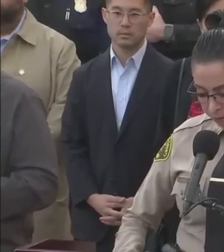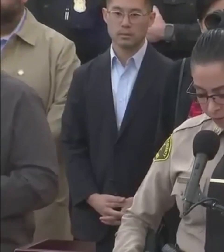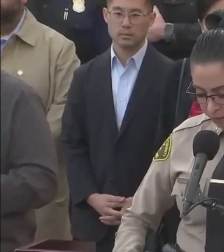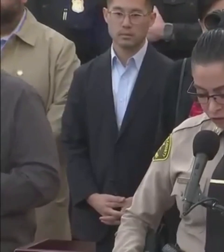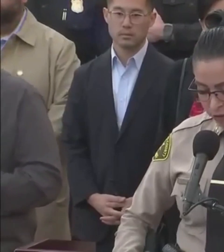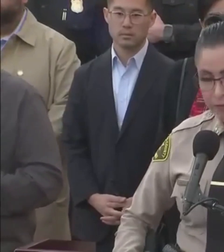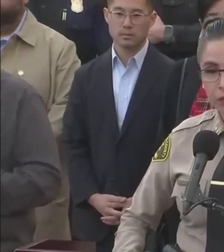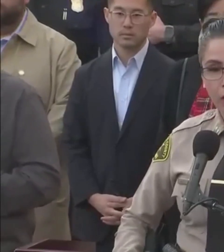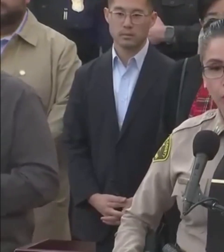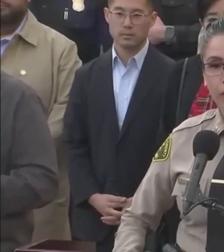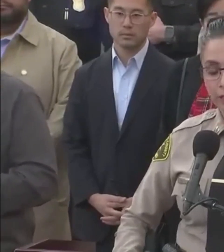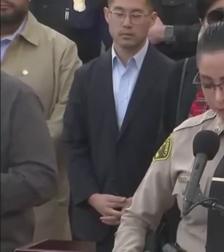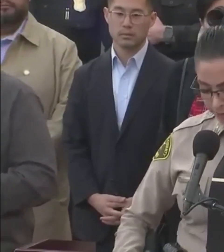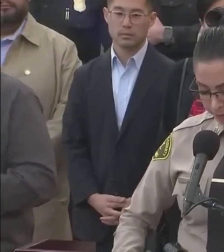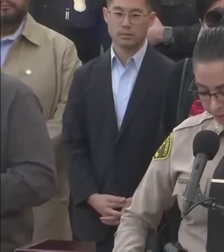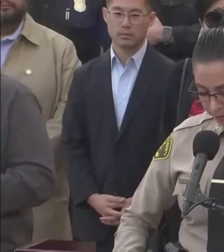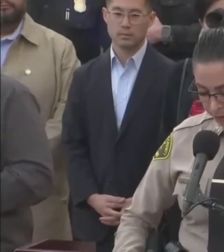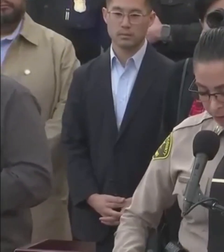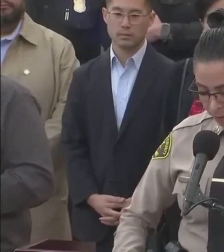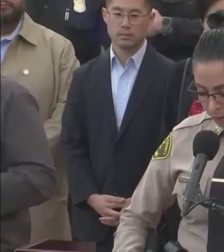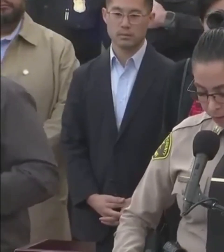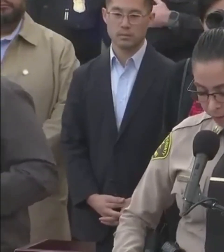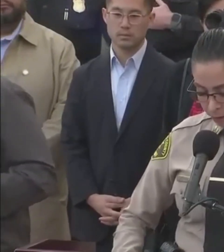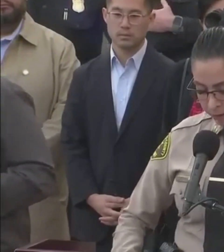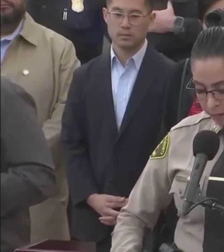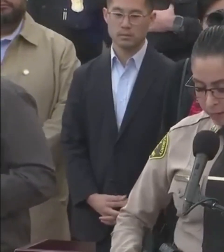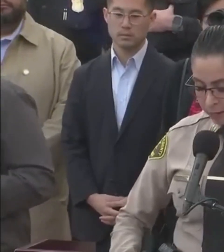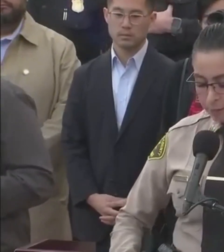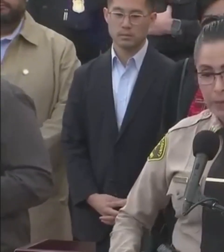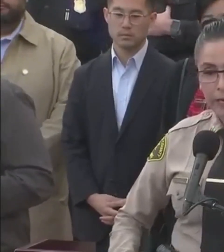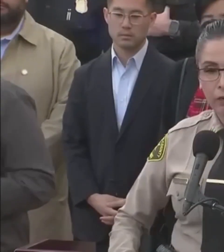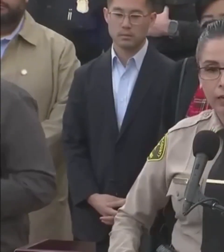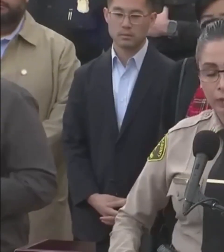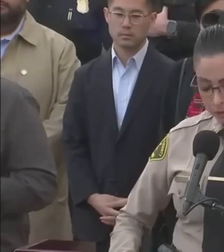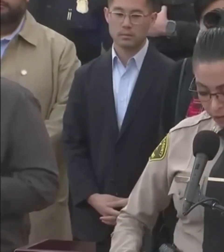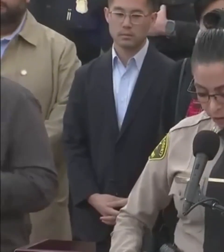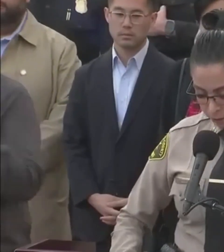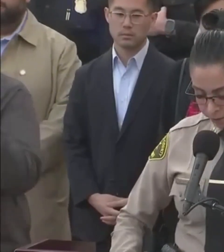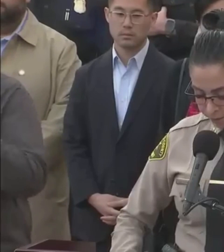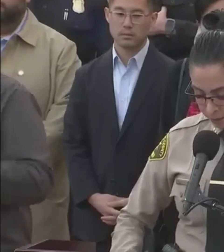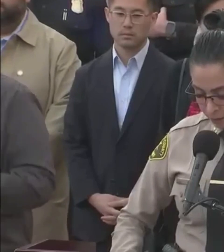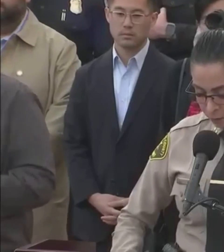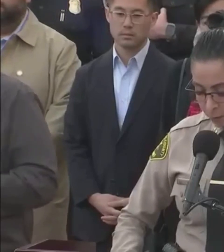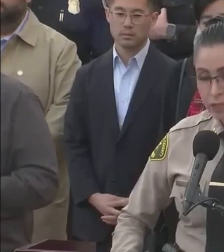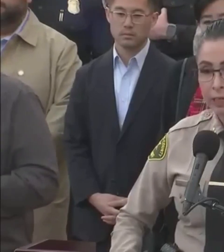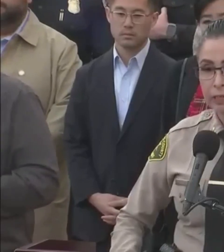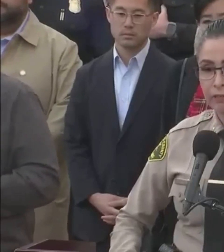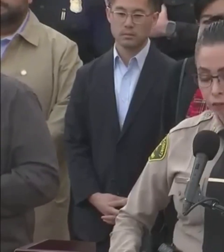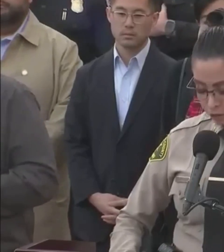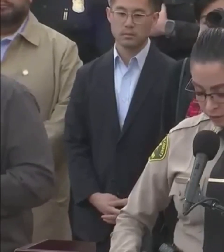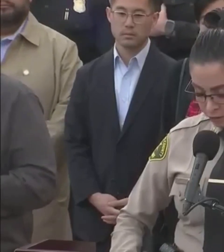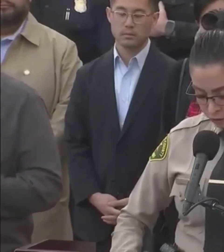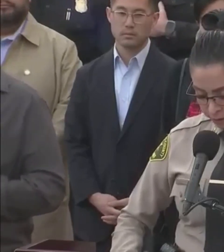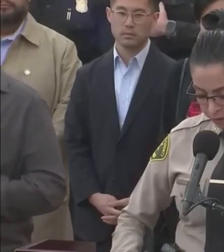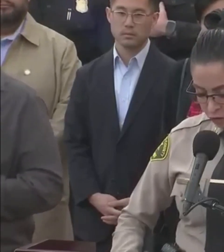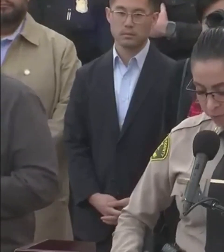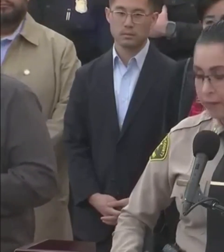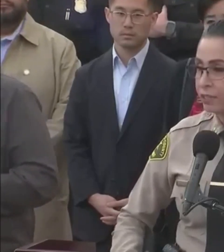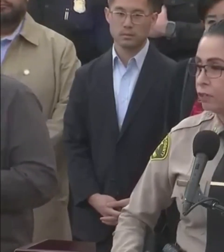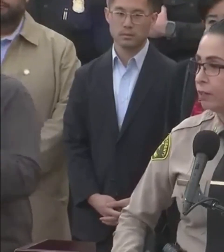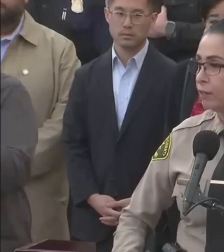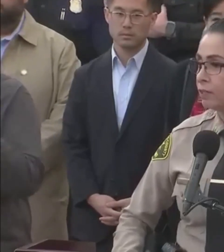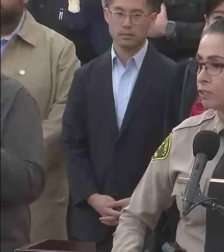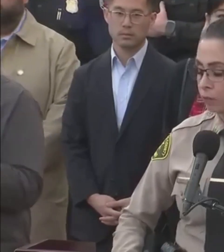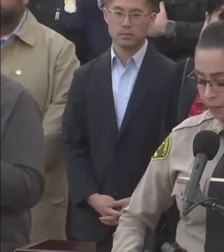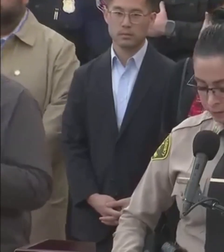on firearms savagery counteraction. Officials locally and the country rush to answer one more mass shooting in the U.S., this time in